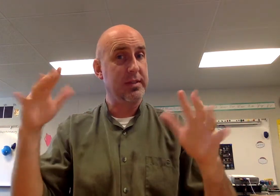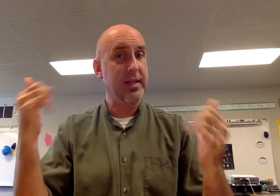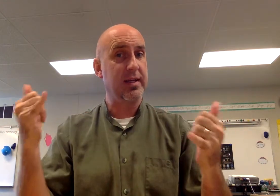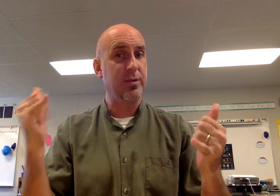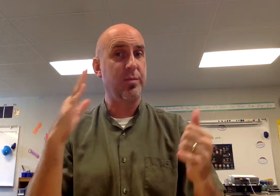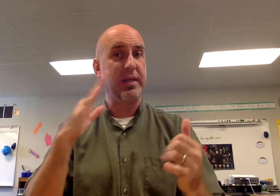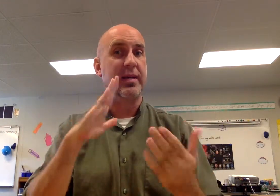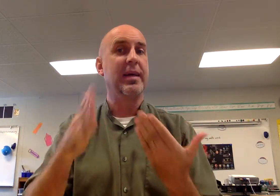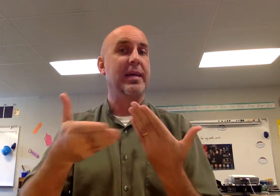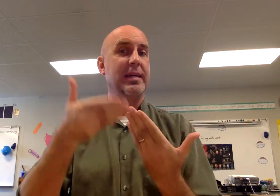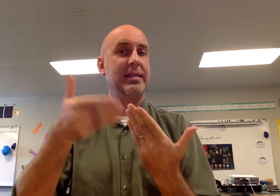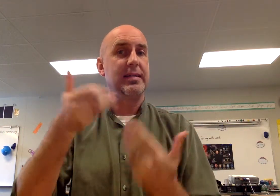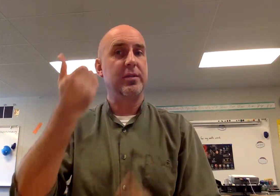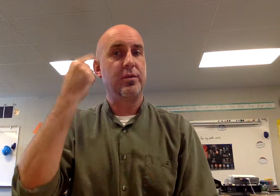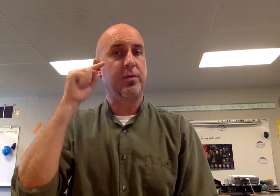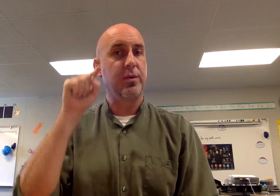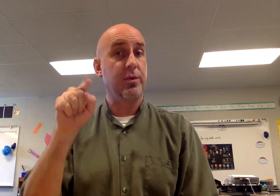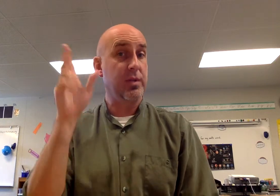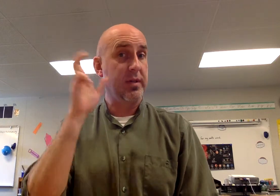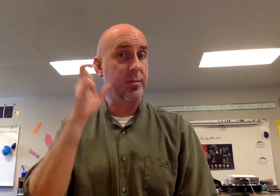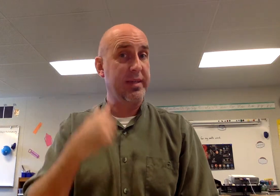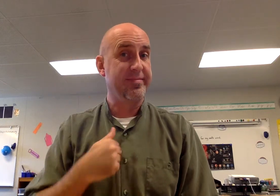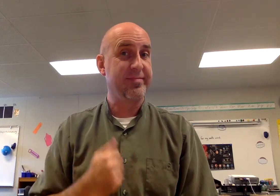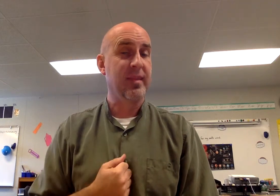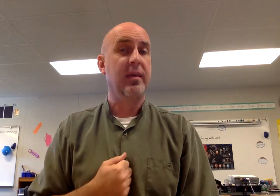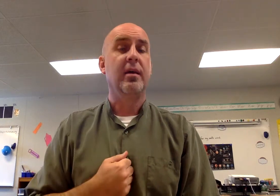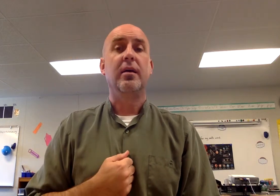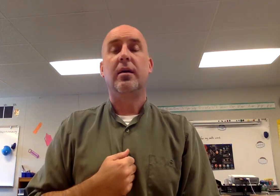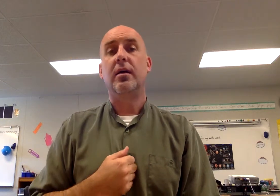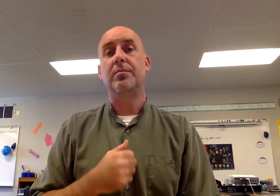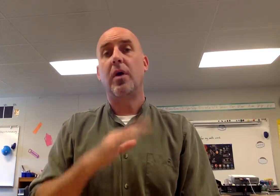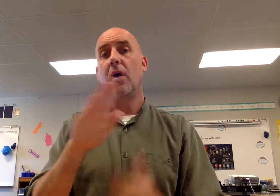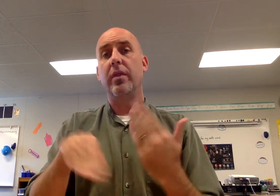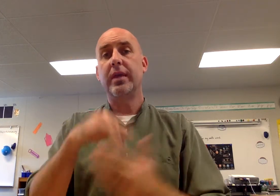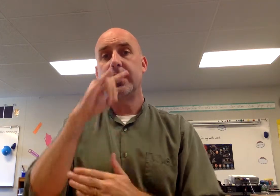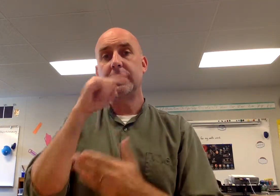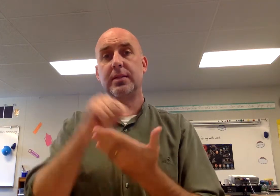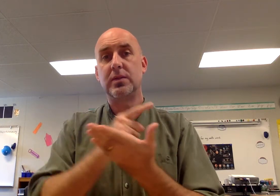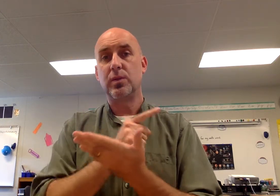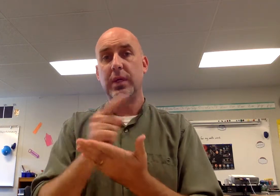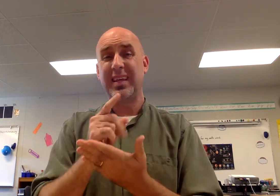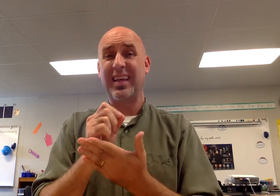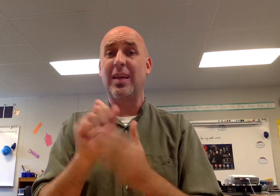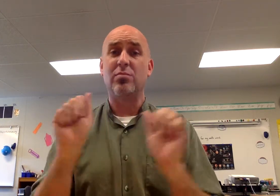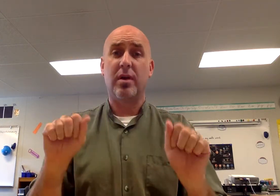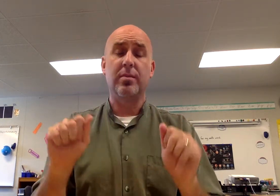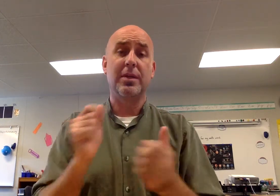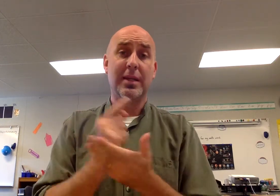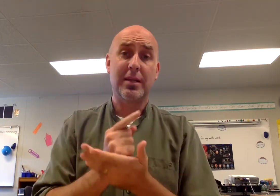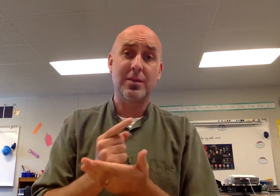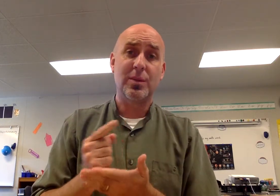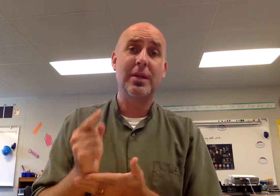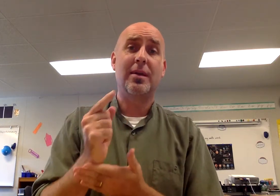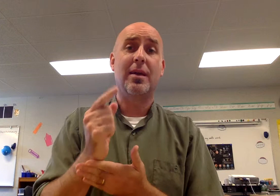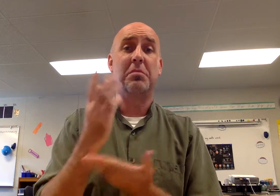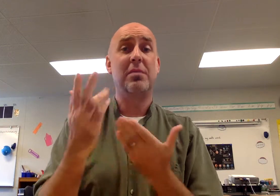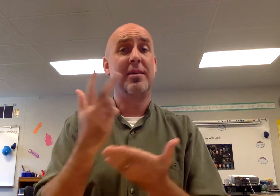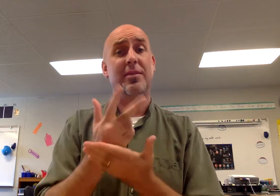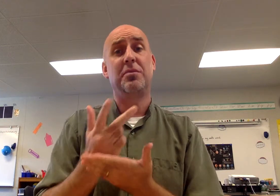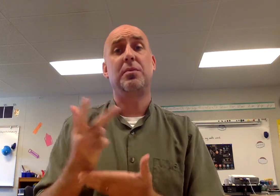today, it will be easier for you to hear me. All the kids this week and probably next week and maybe even